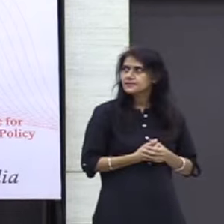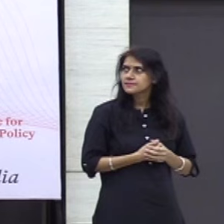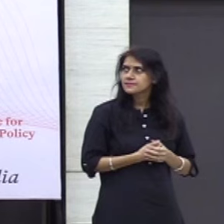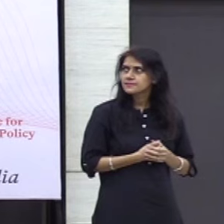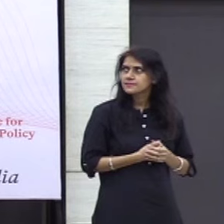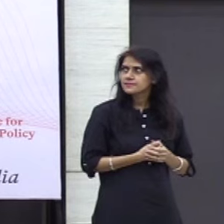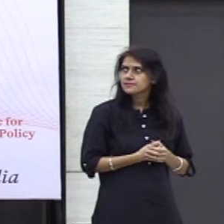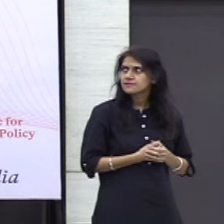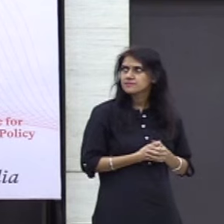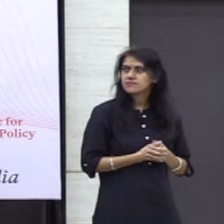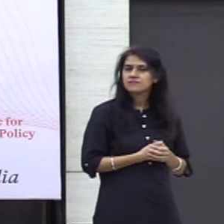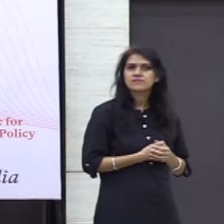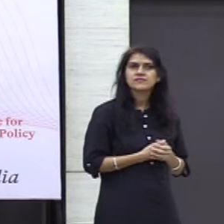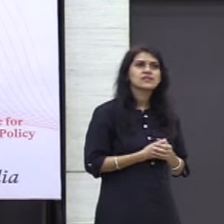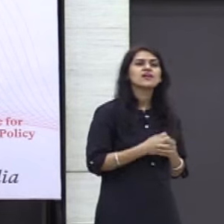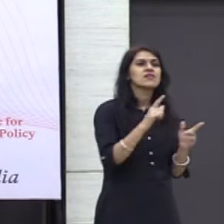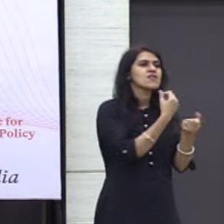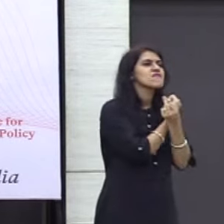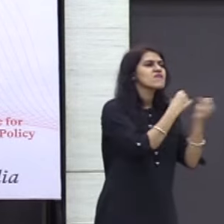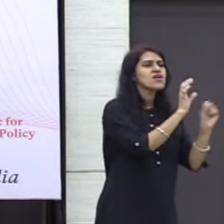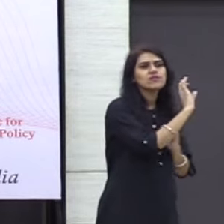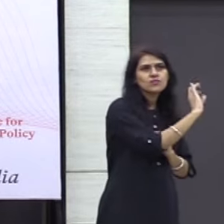iska remand nahi mila,